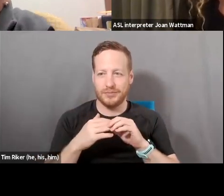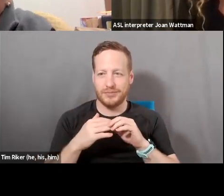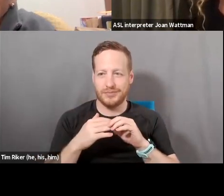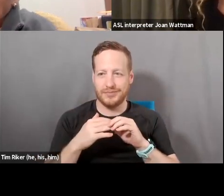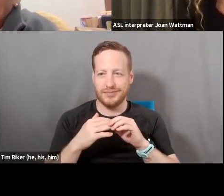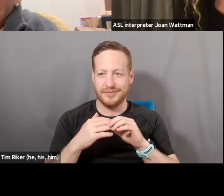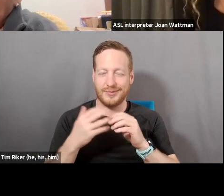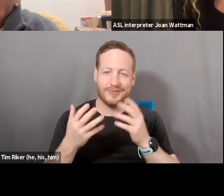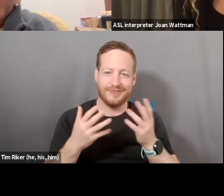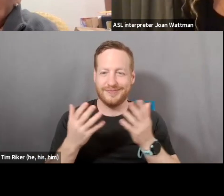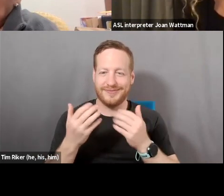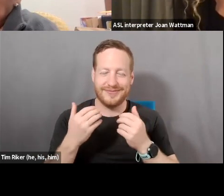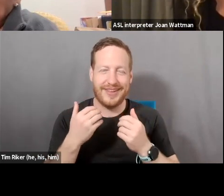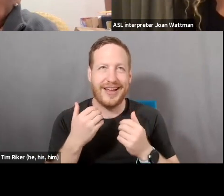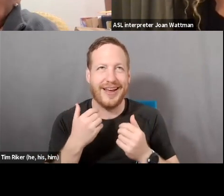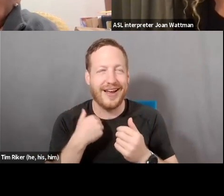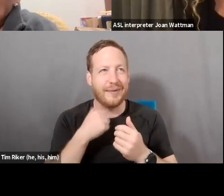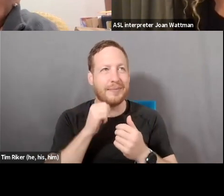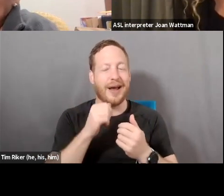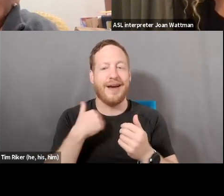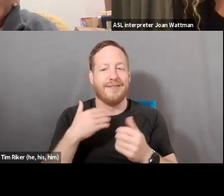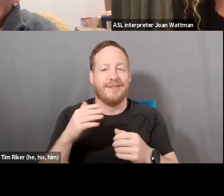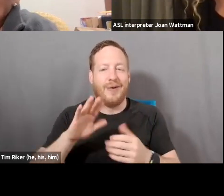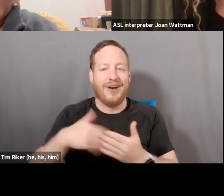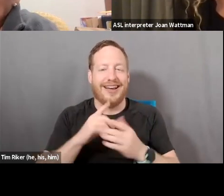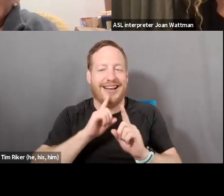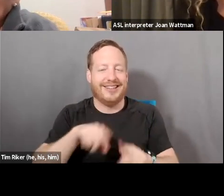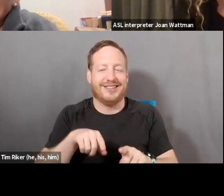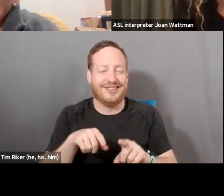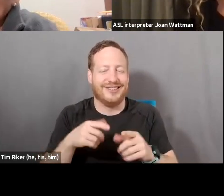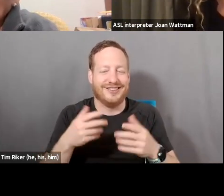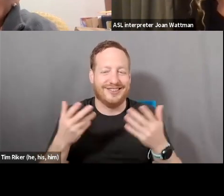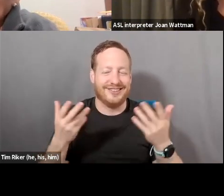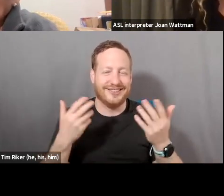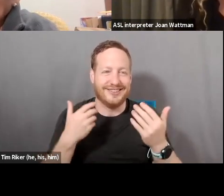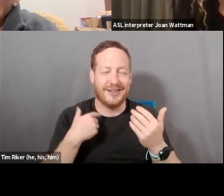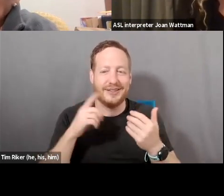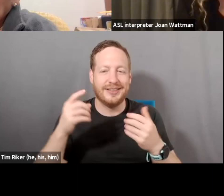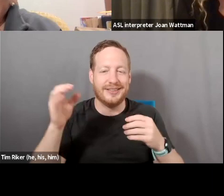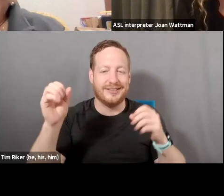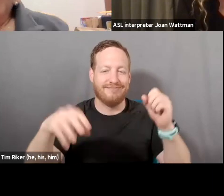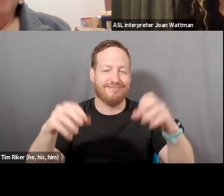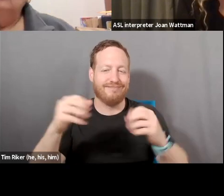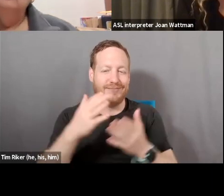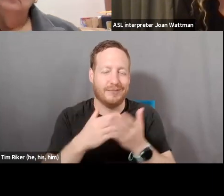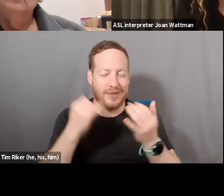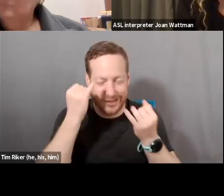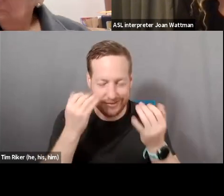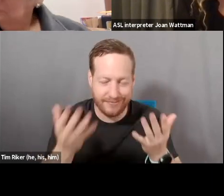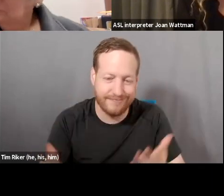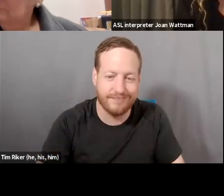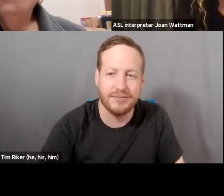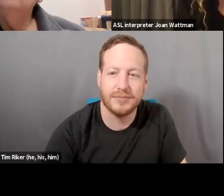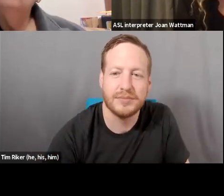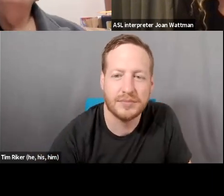have something, in their neighborhoods and local to them if I could. I certainly don't have all the answers, but I